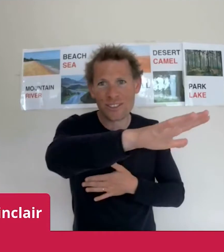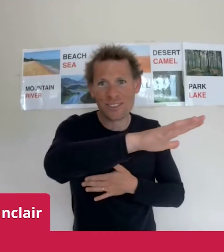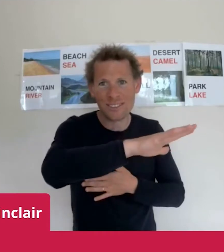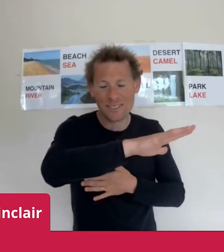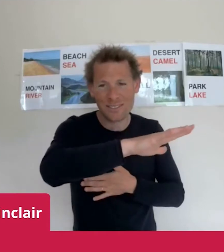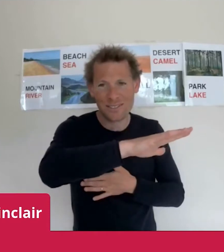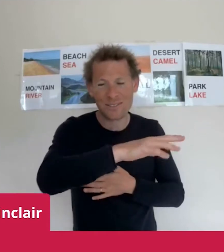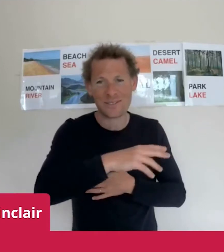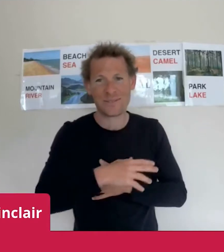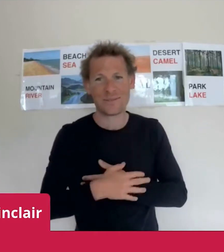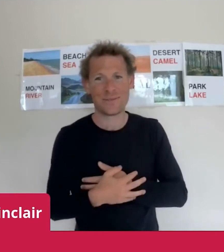nature.